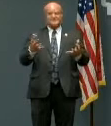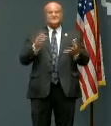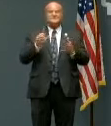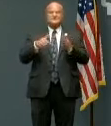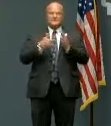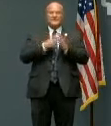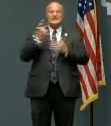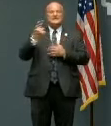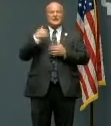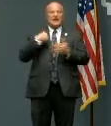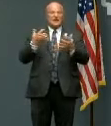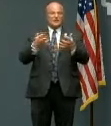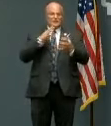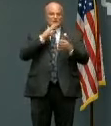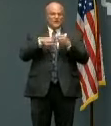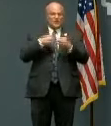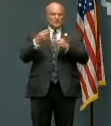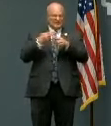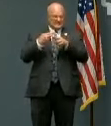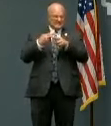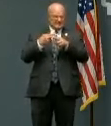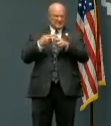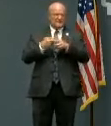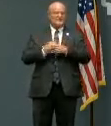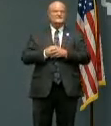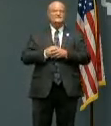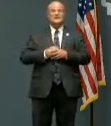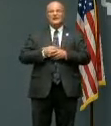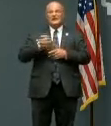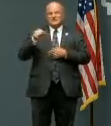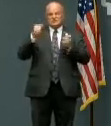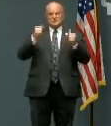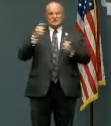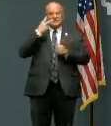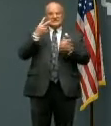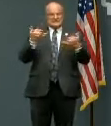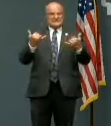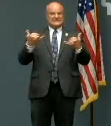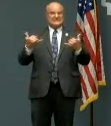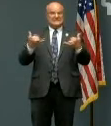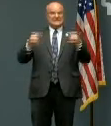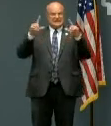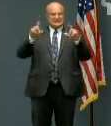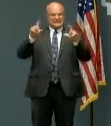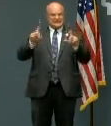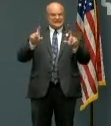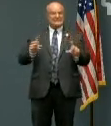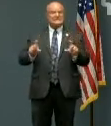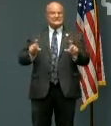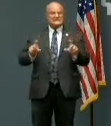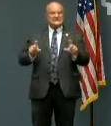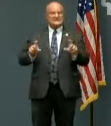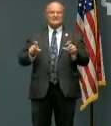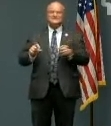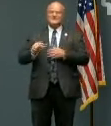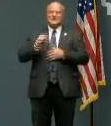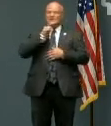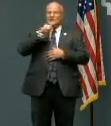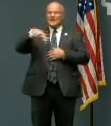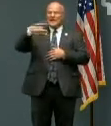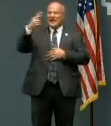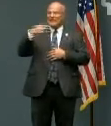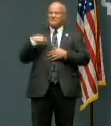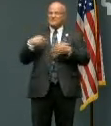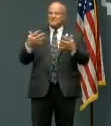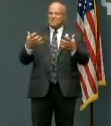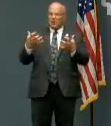is something I want to talk about just for a second. As you can see, today's testing was not as high as we'd